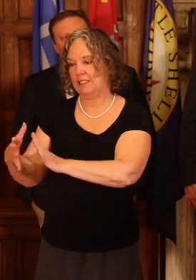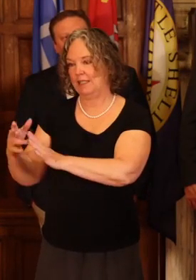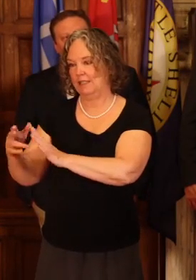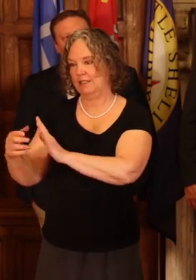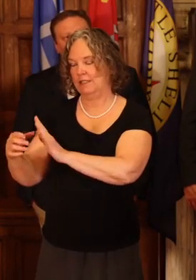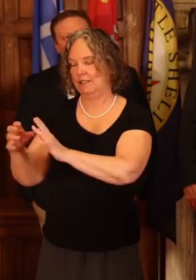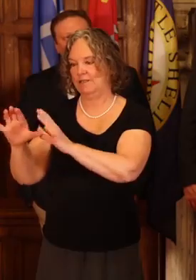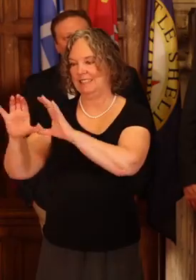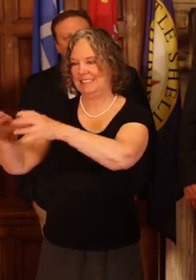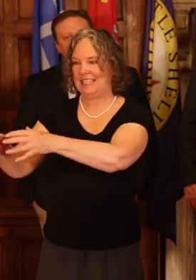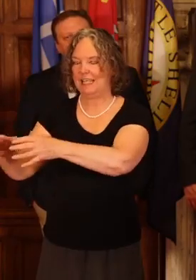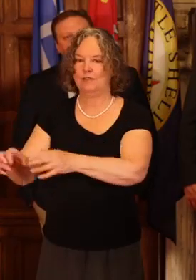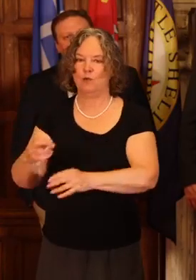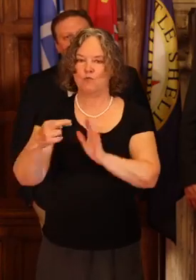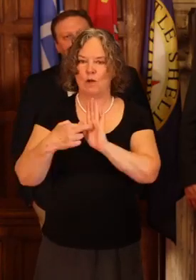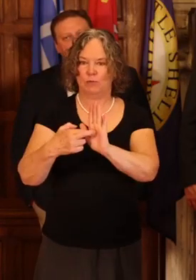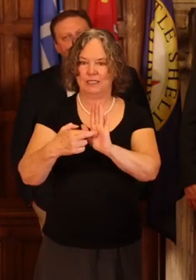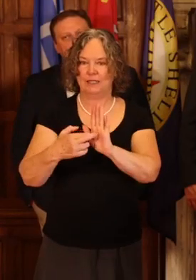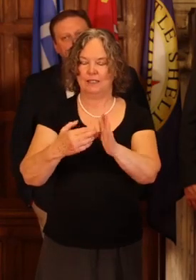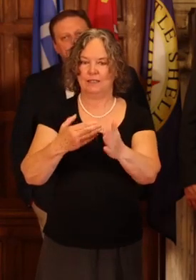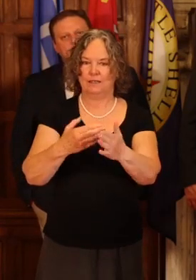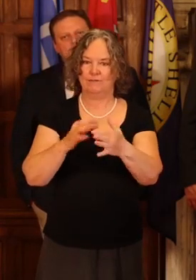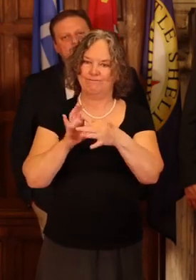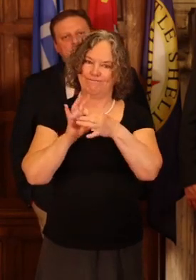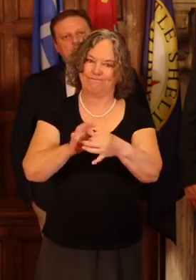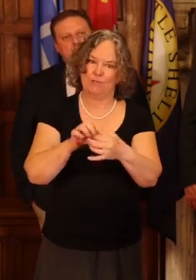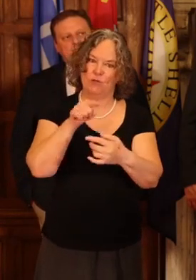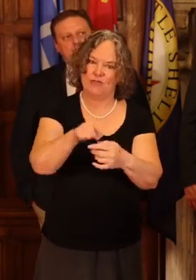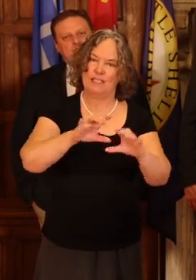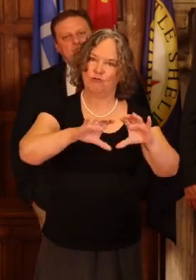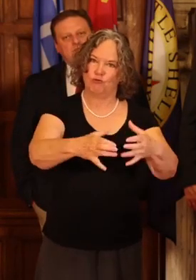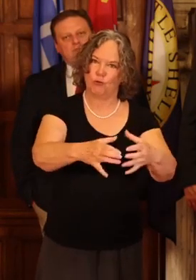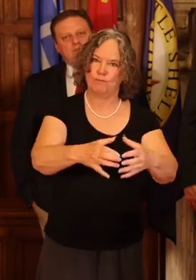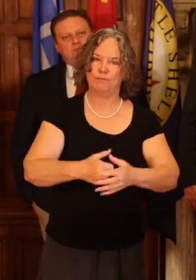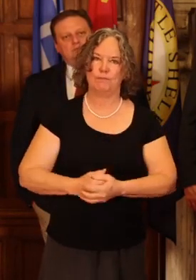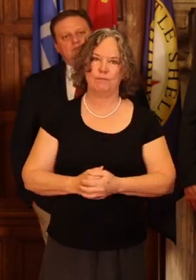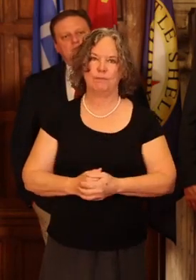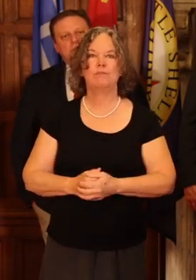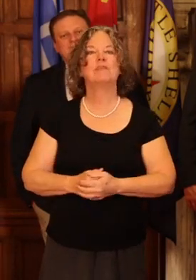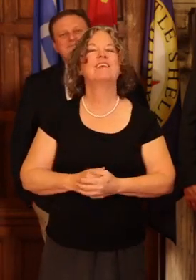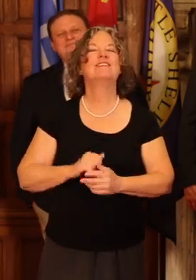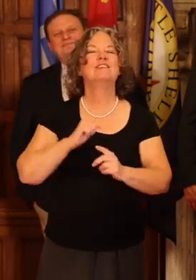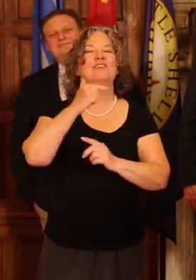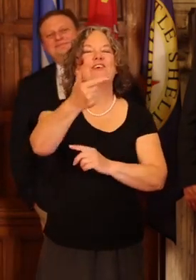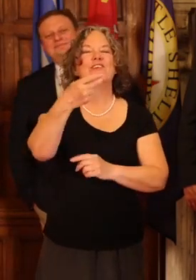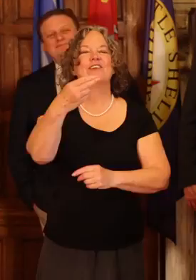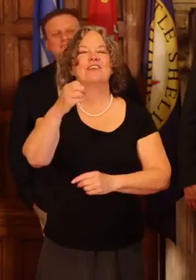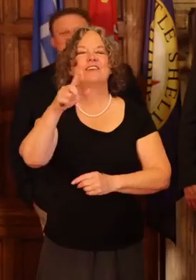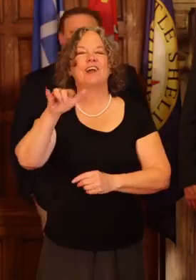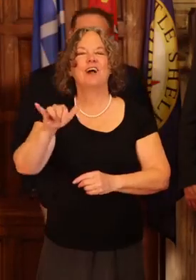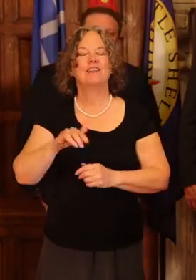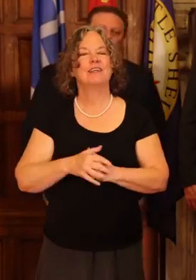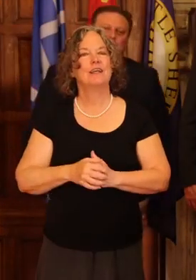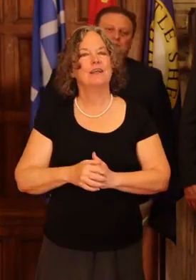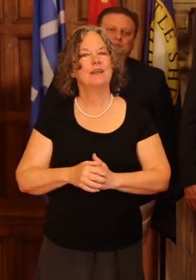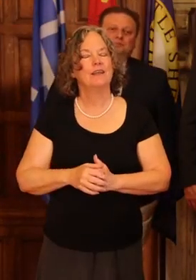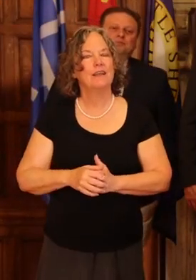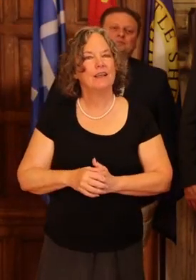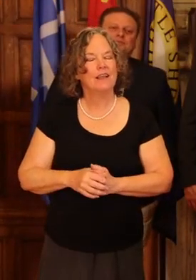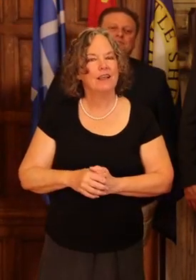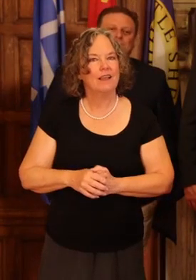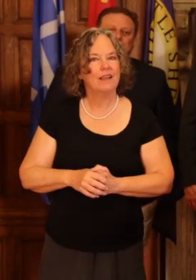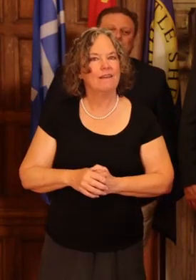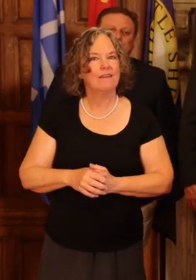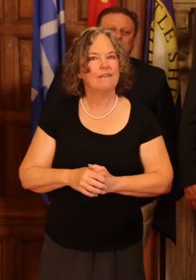want gerrymandering here in Montana. I think it's your turn now, Holly. Thank you. I have 2, I think both for you,